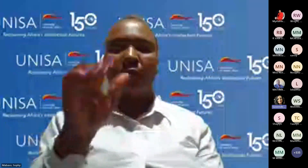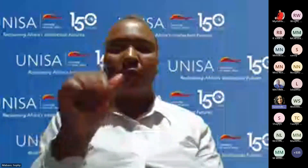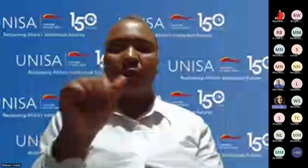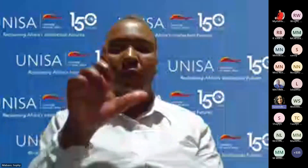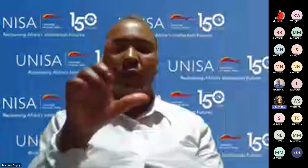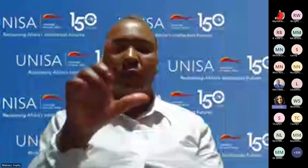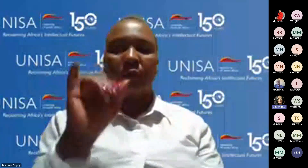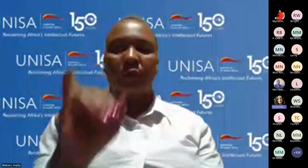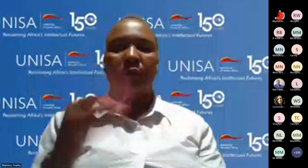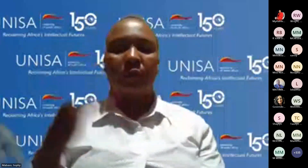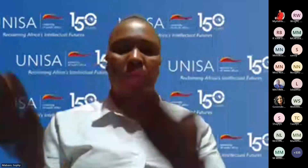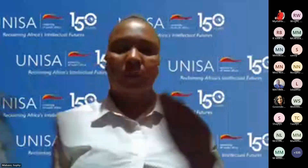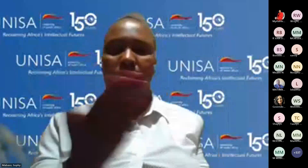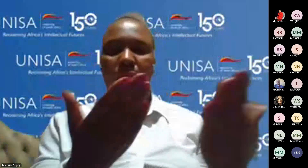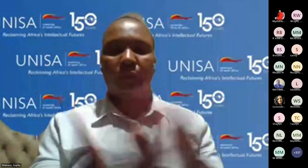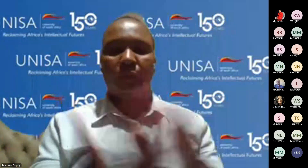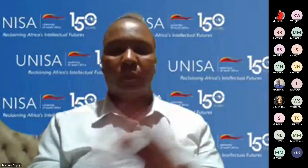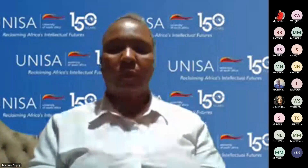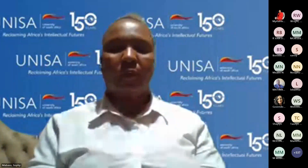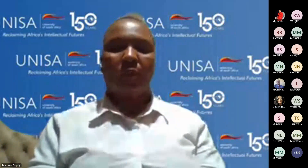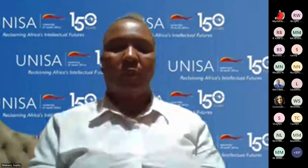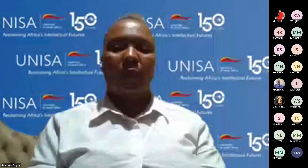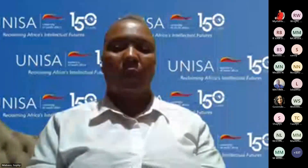Imbali, over to you.